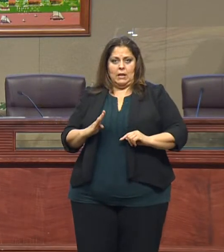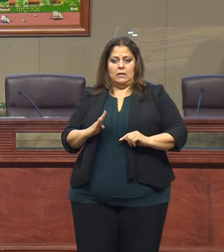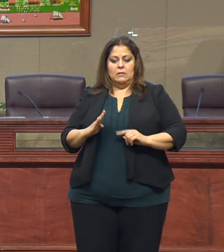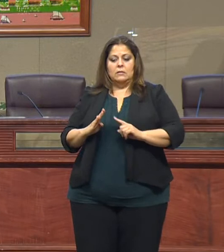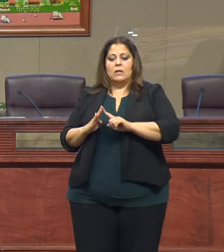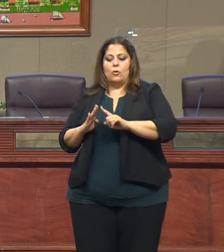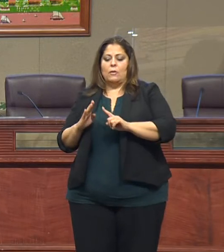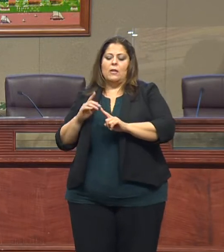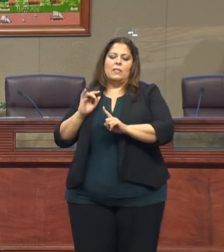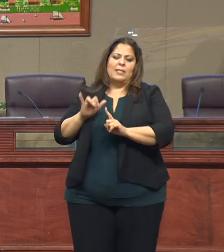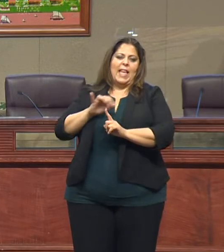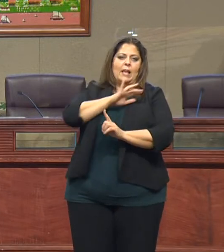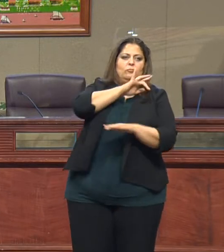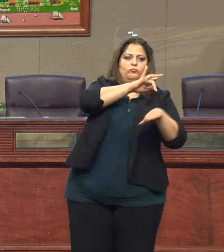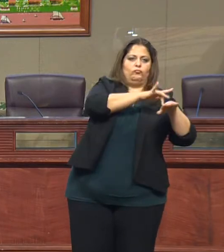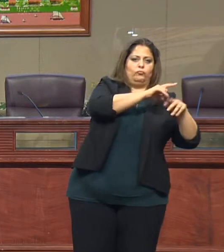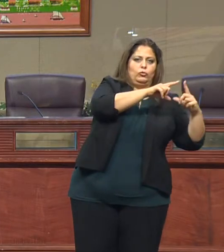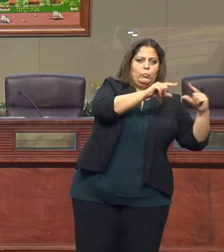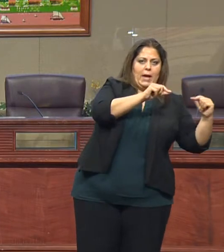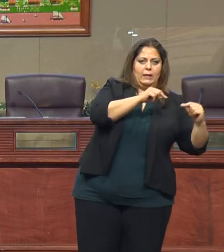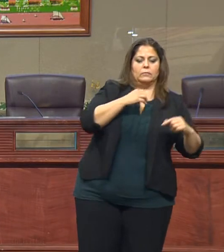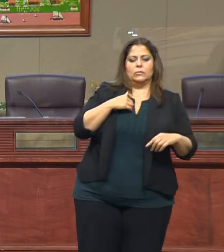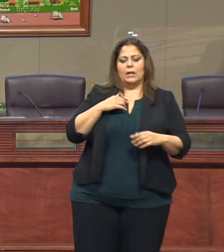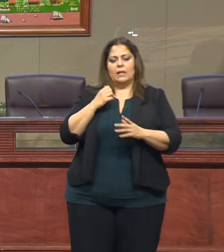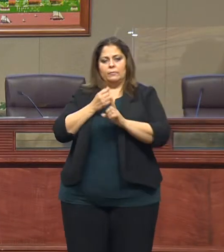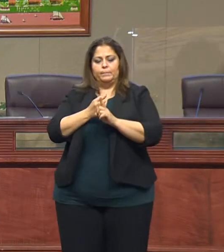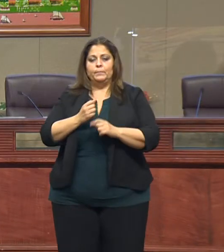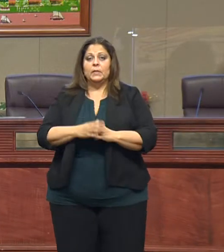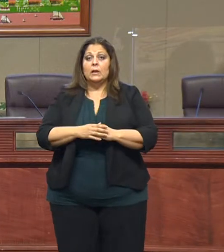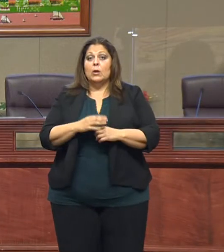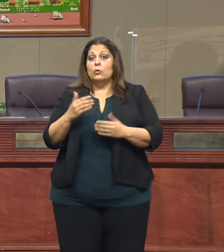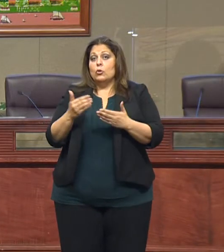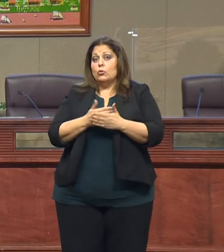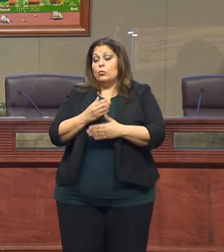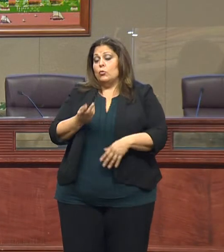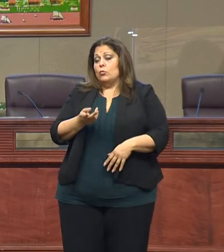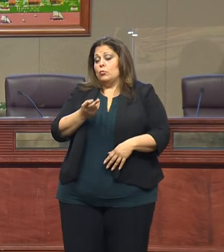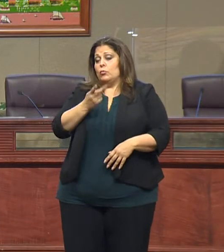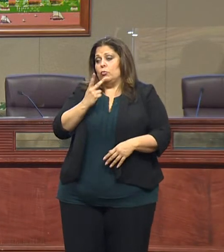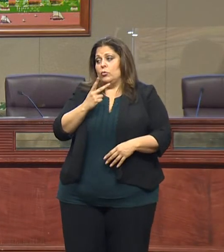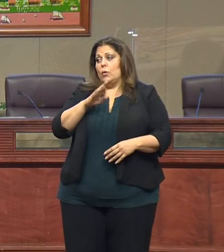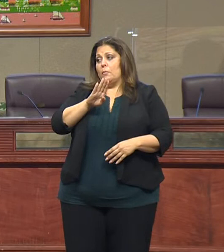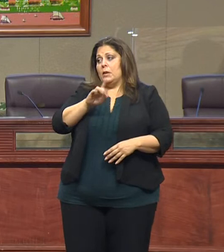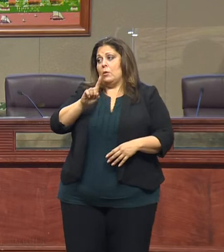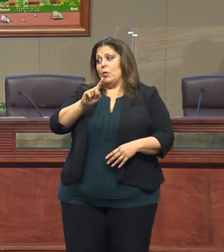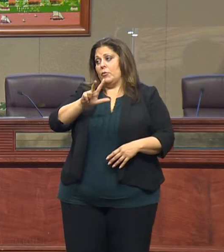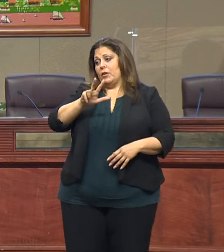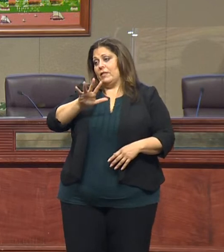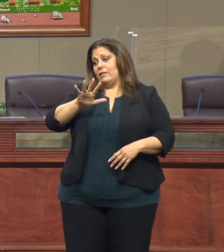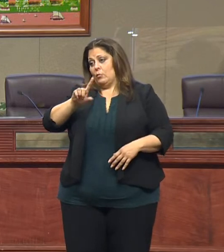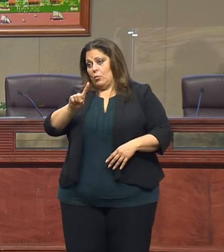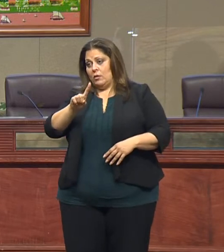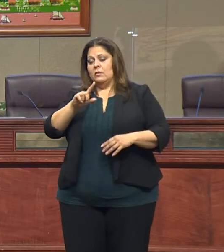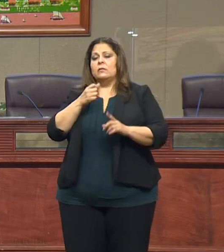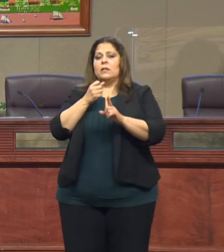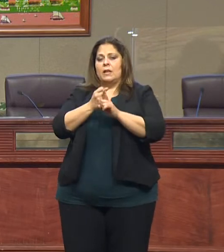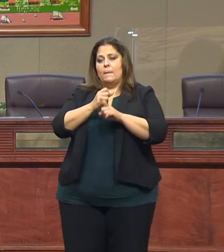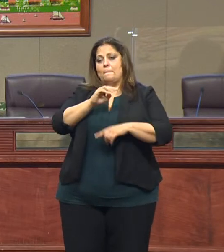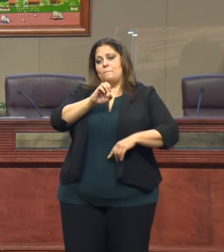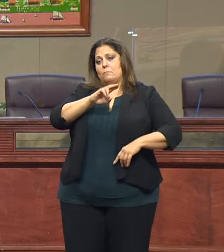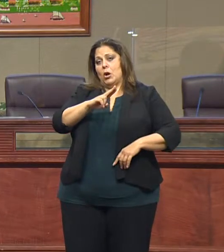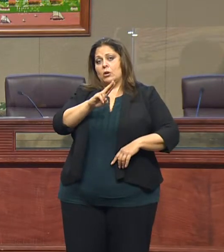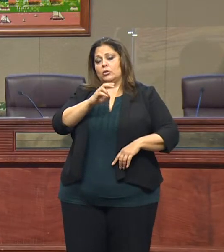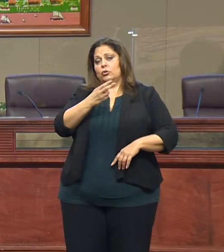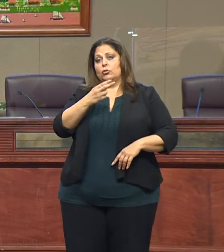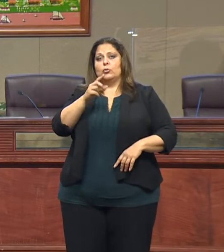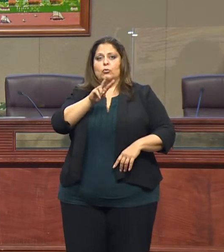Japan. The event dates for the 2 newly reported B1351 variants is March 21. They lived in the